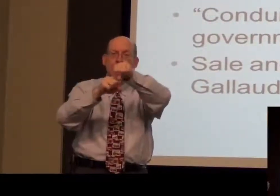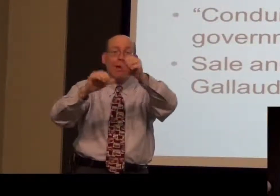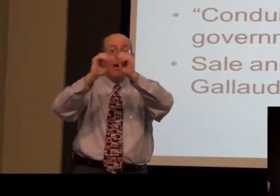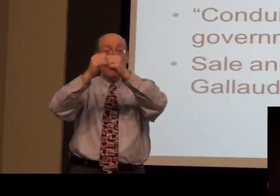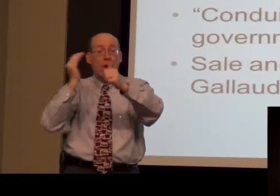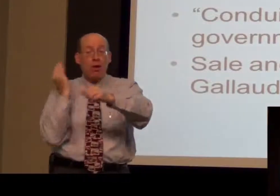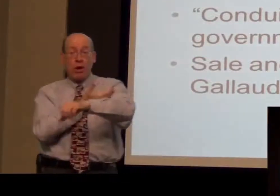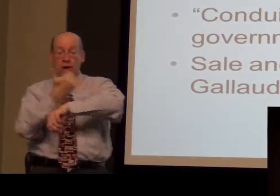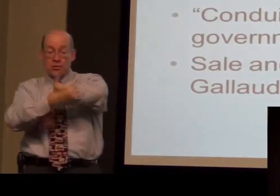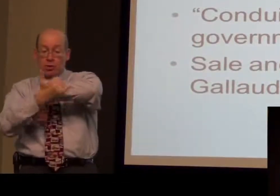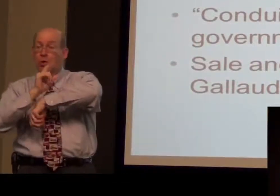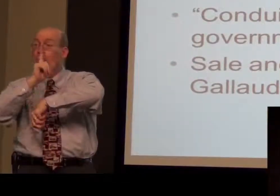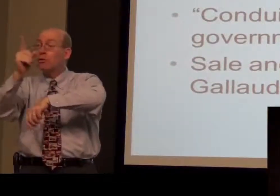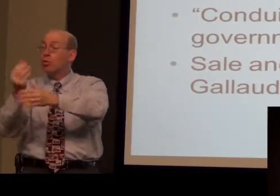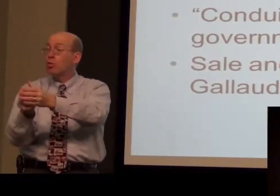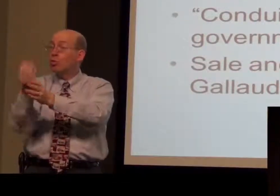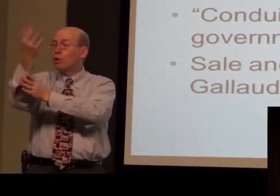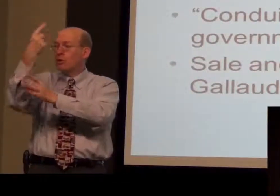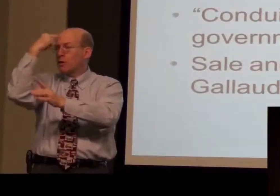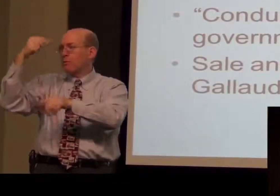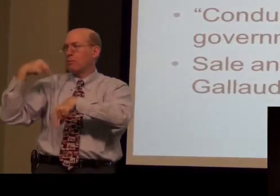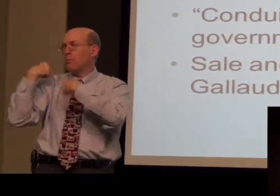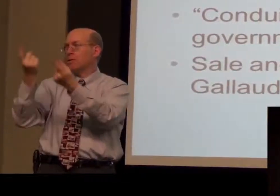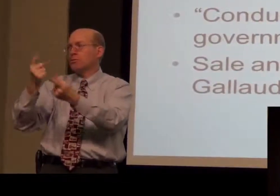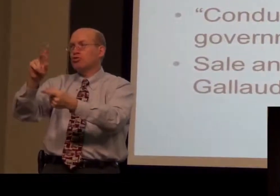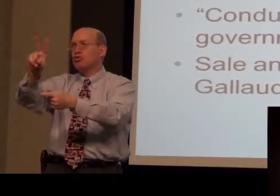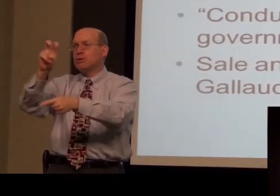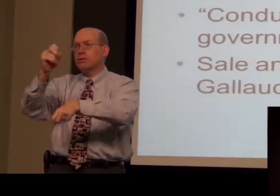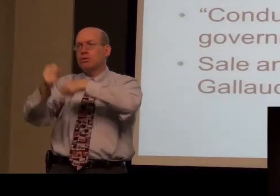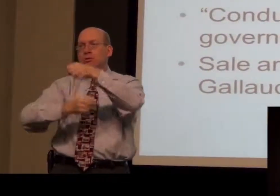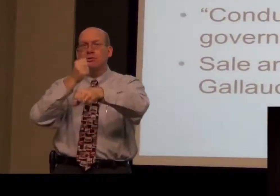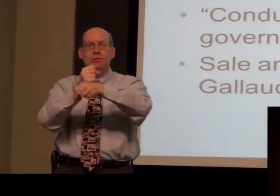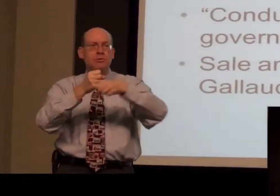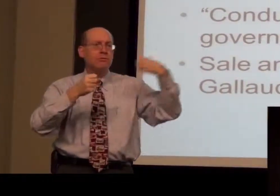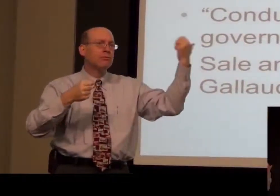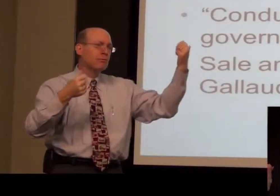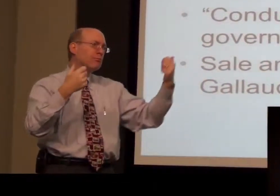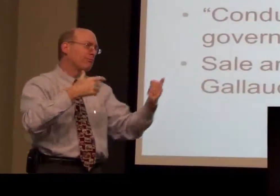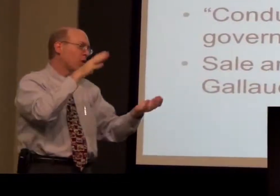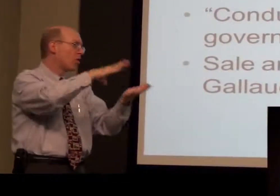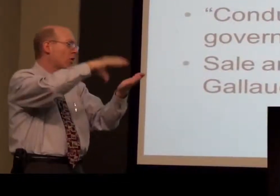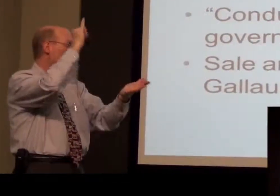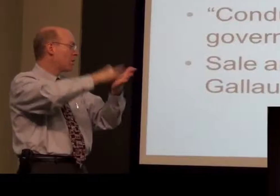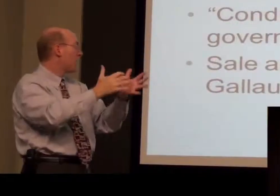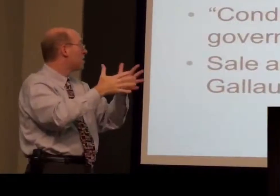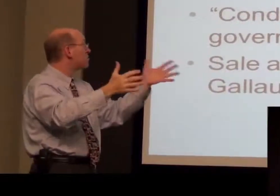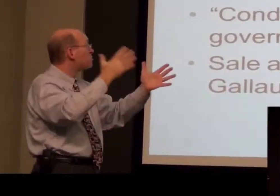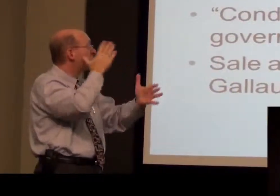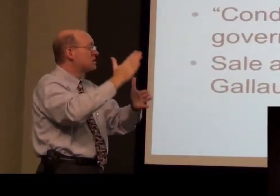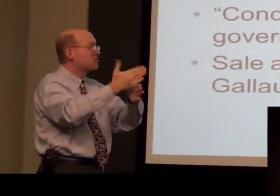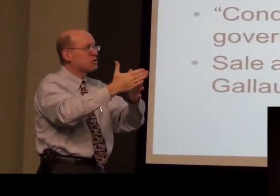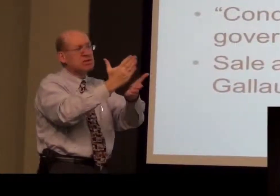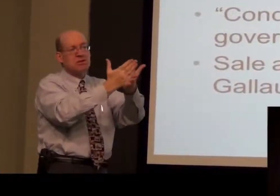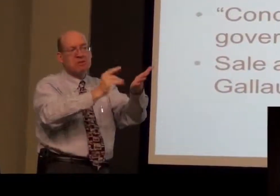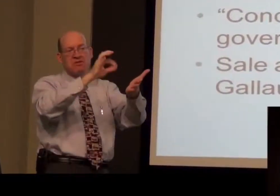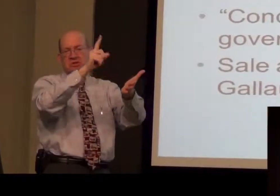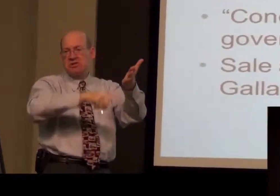of buying tax-exempt bonds and how that has really funded the infrastructure